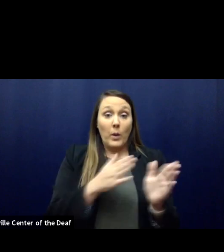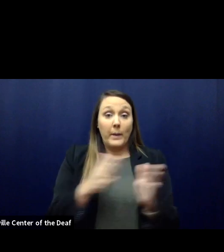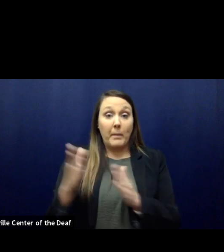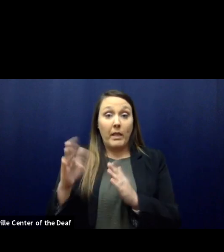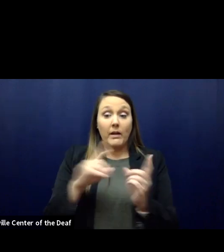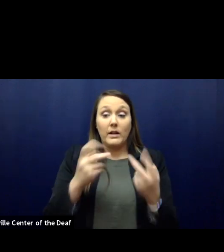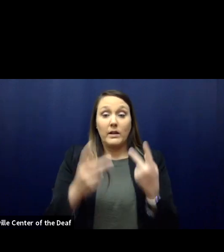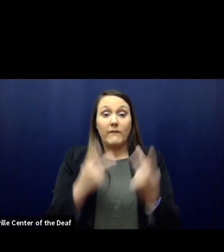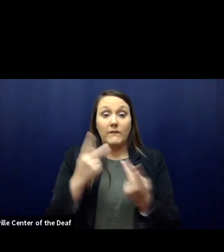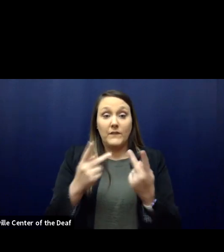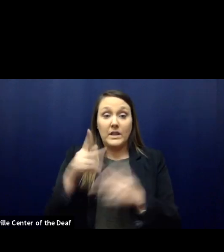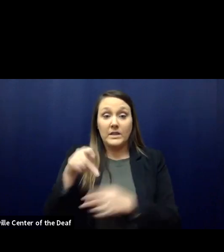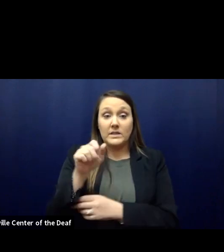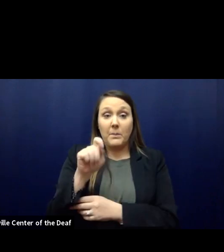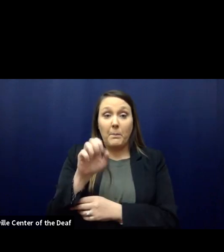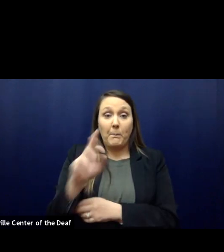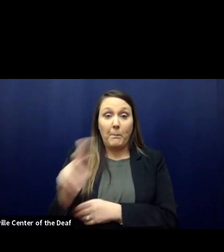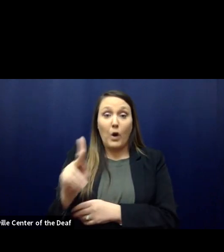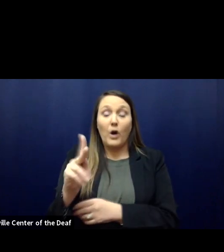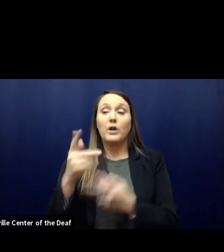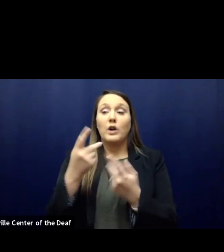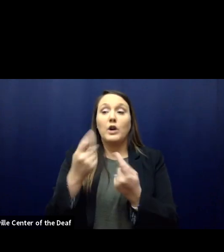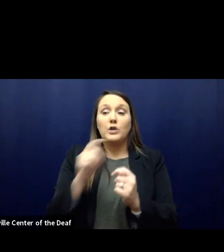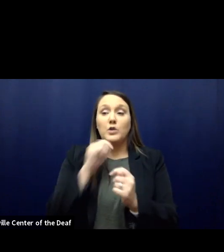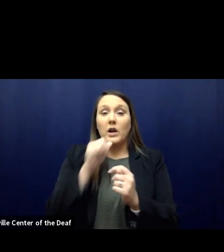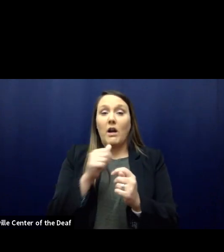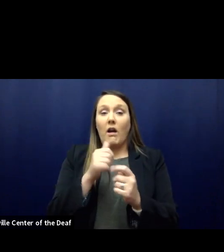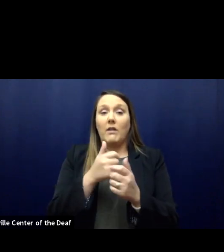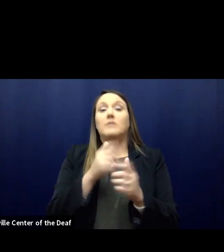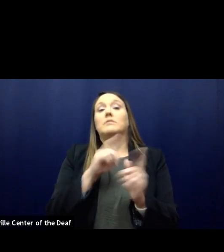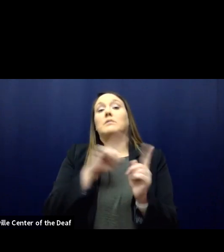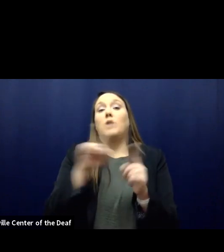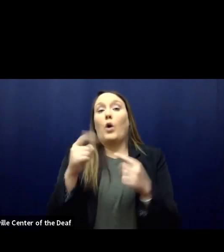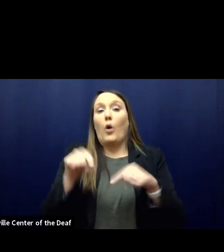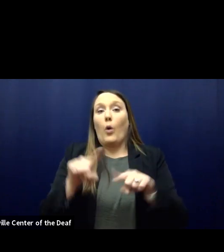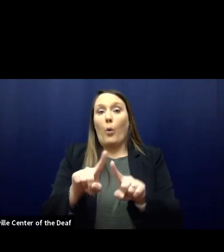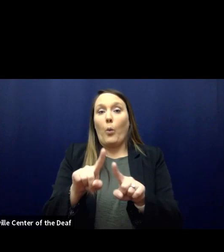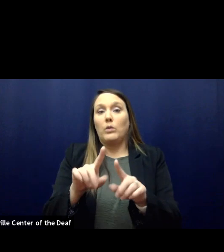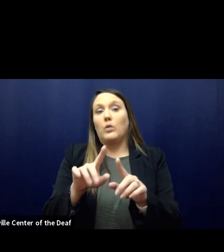the crowded parks or parks at crowded times or crowded